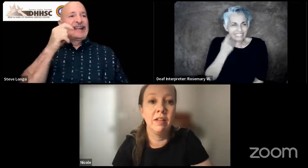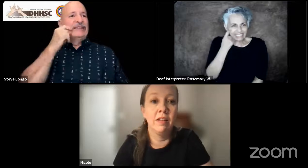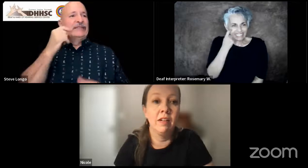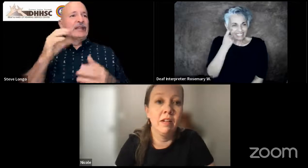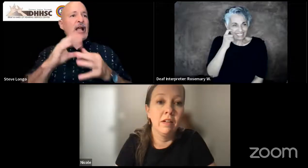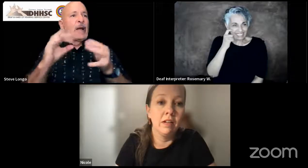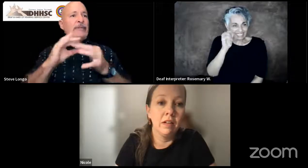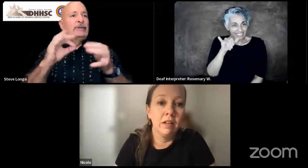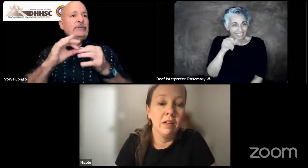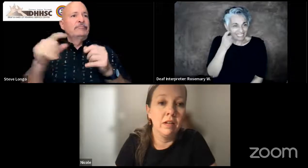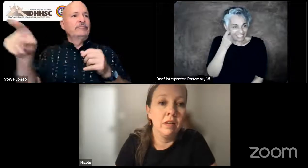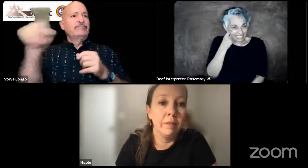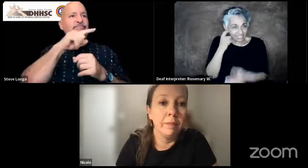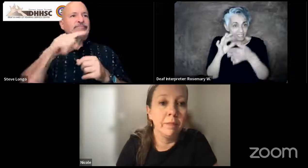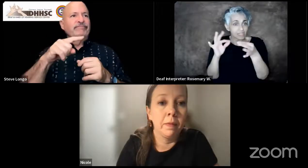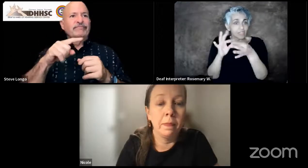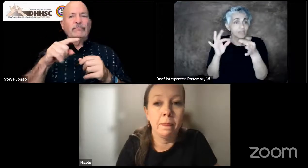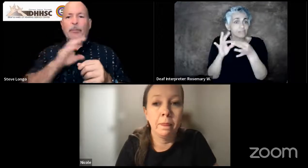Absolutely.